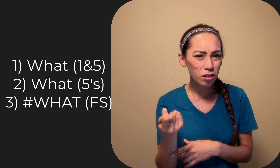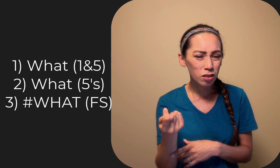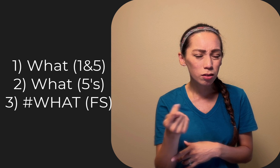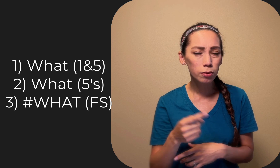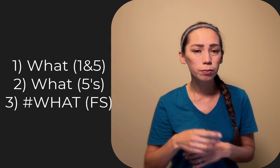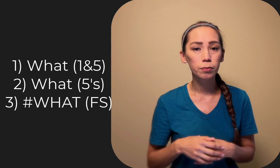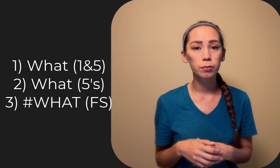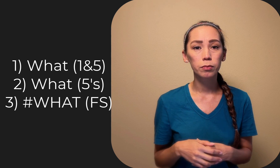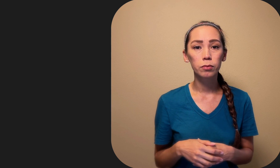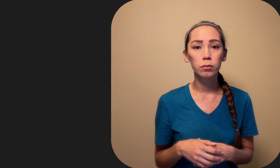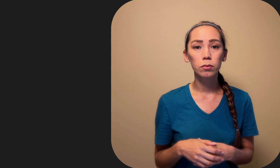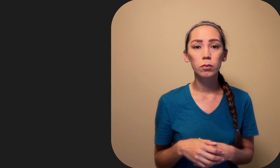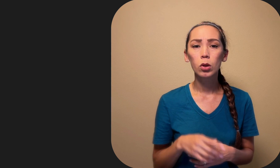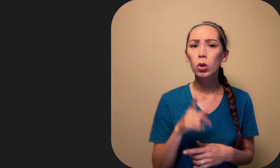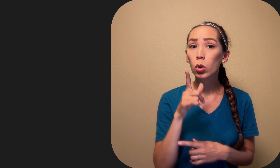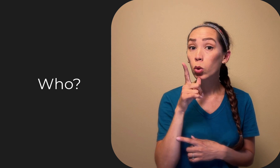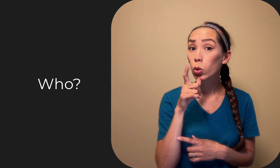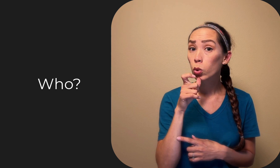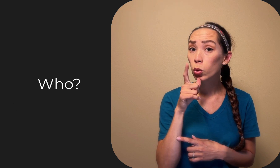Who.